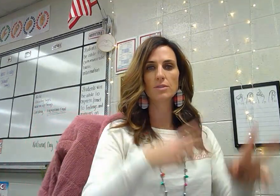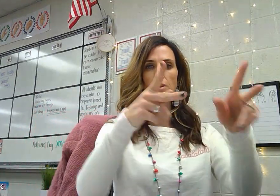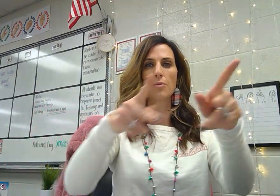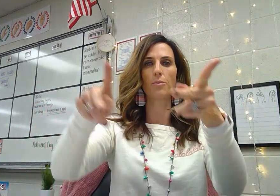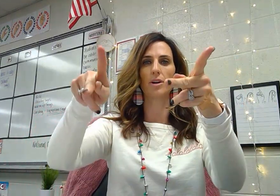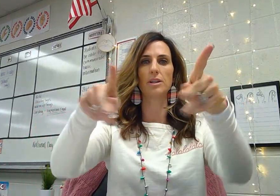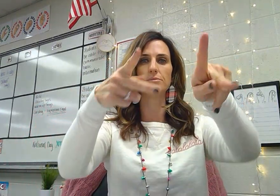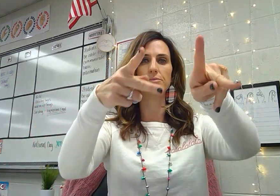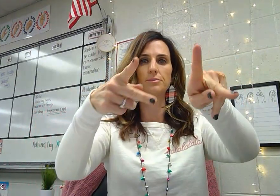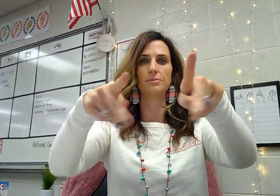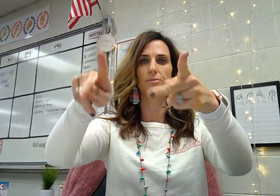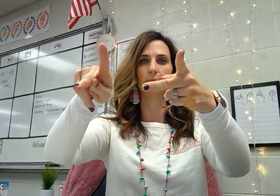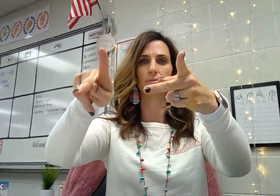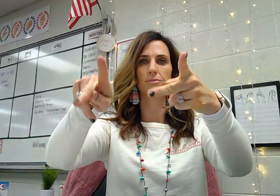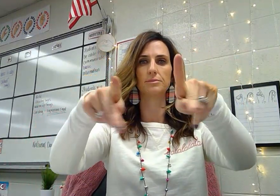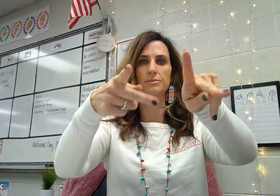Next one, party.